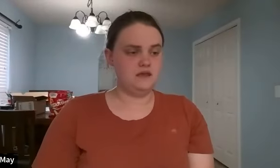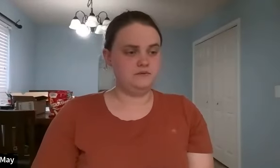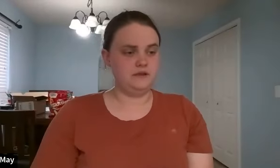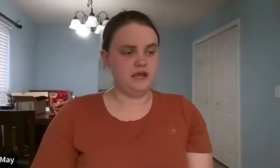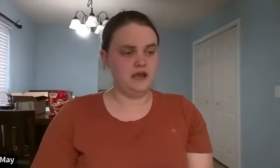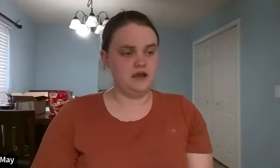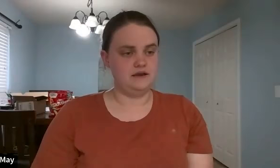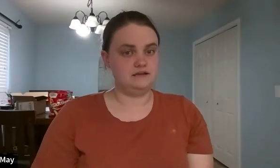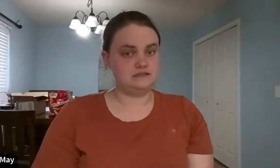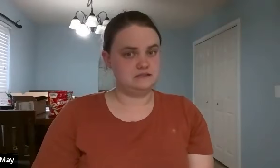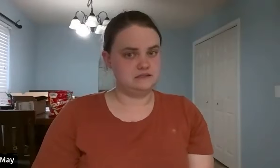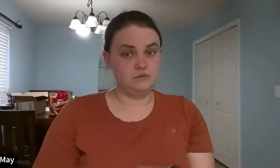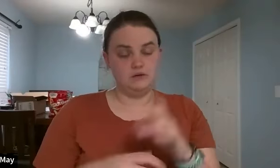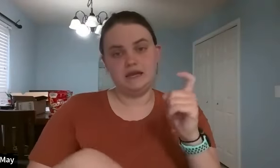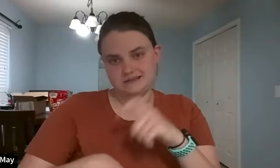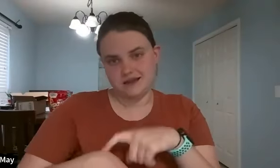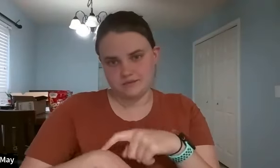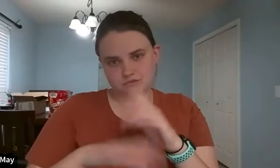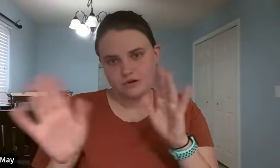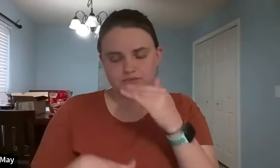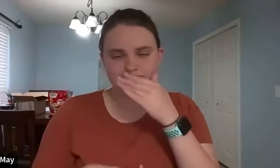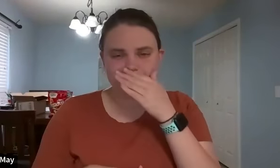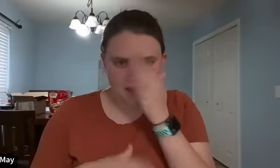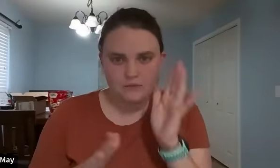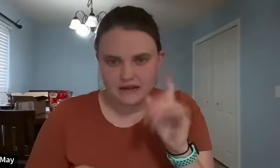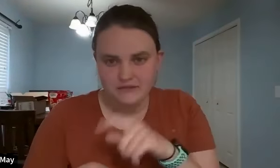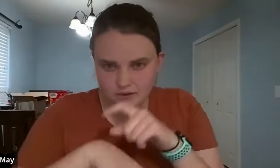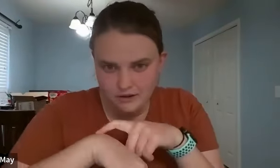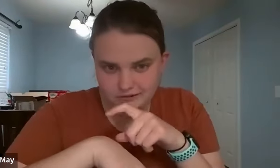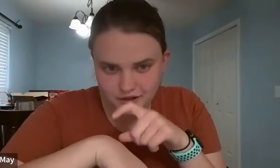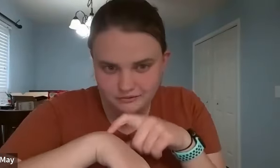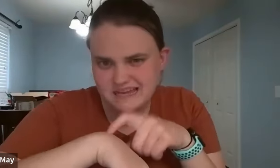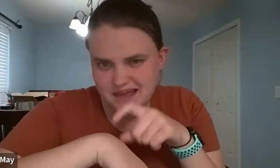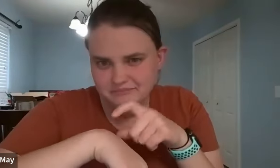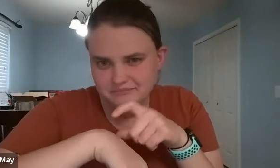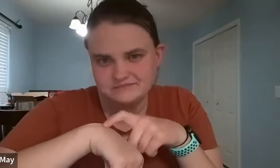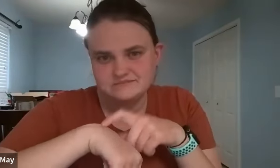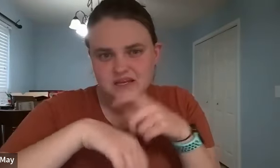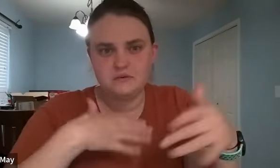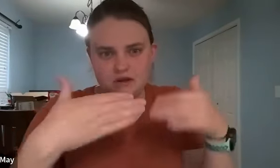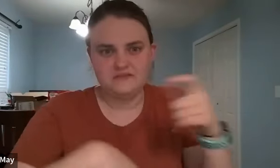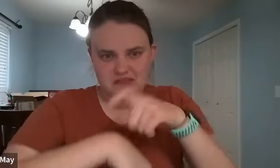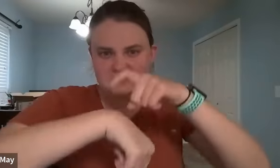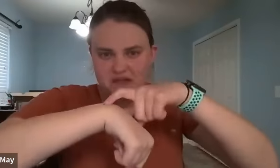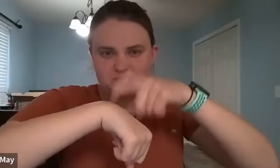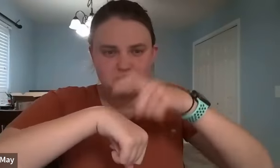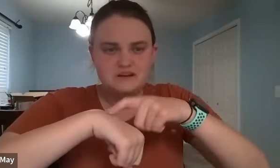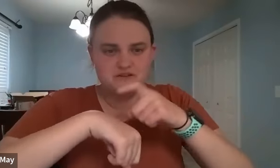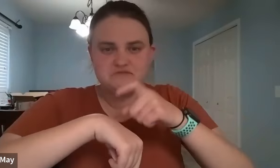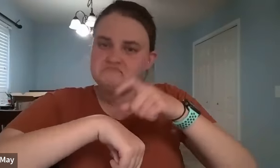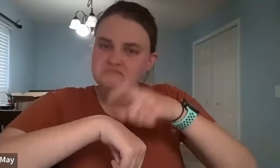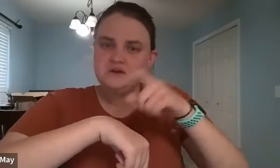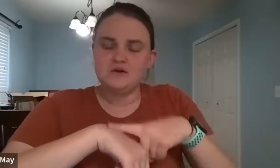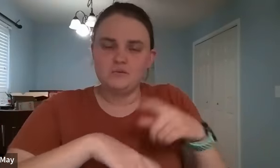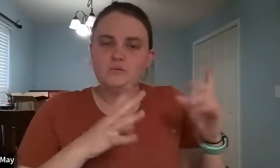Then we had, well, we had time as well. But that one, I think we all know time. I think that one's one of those